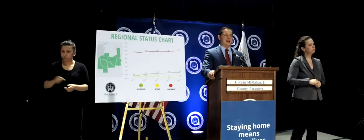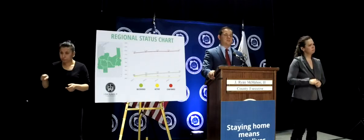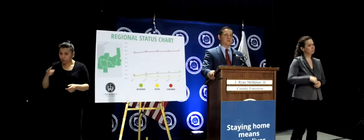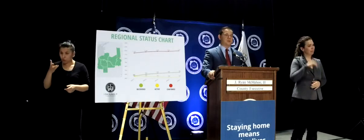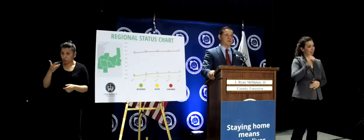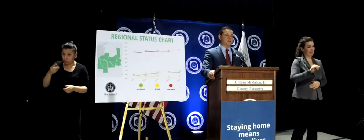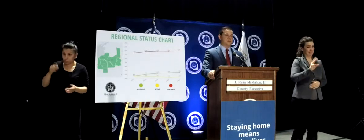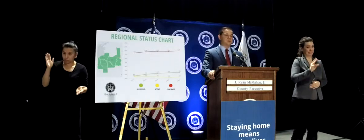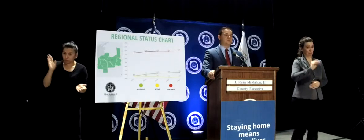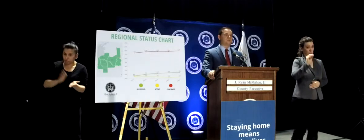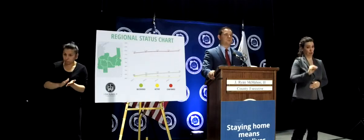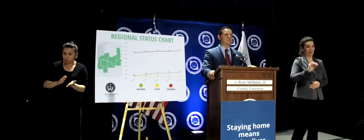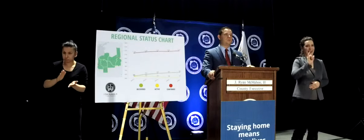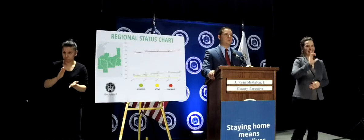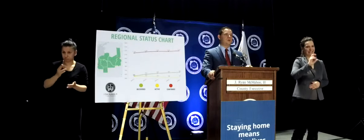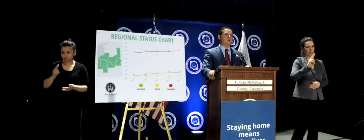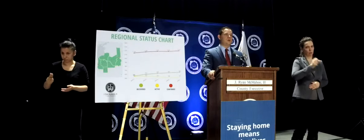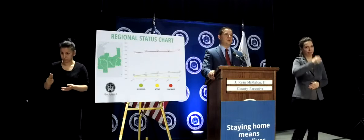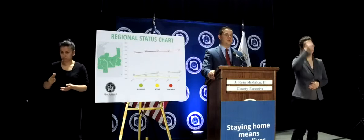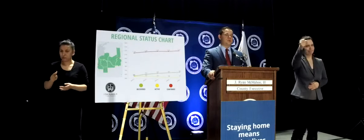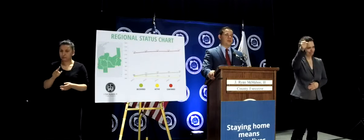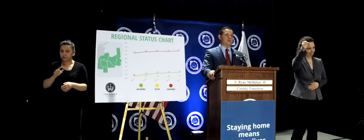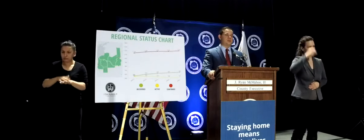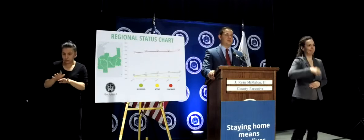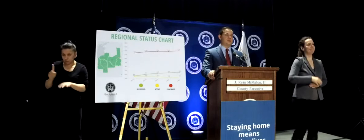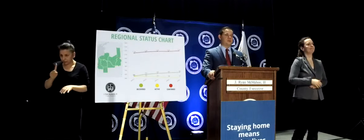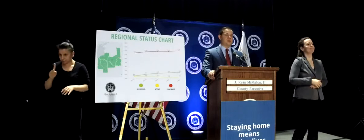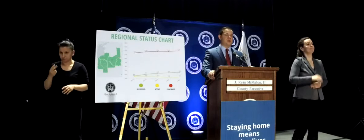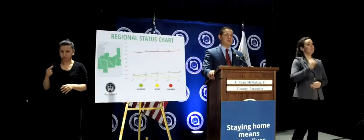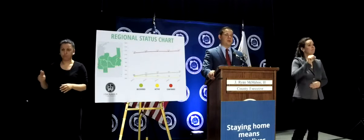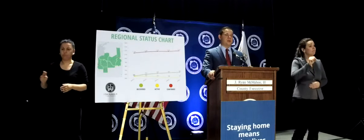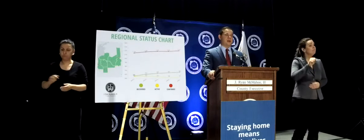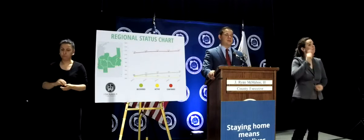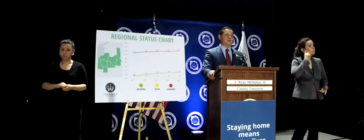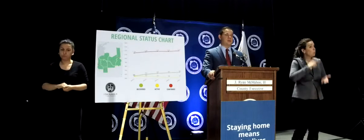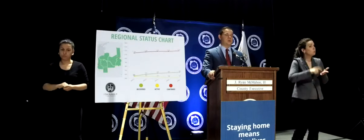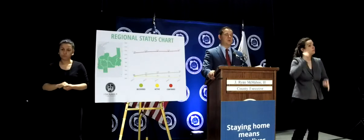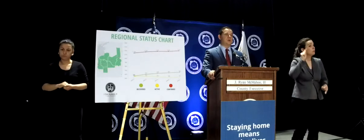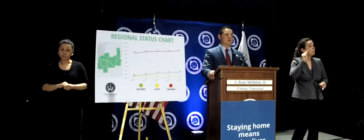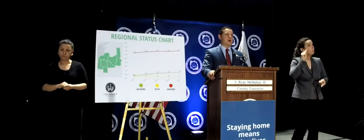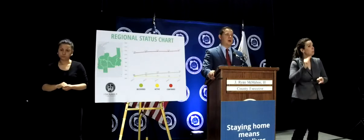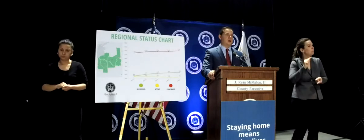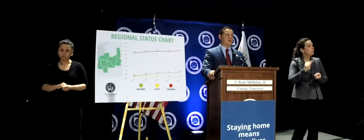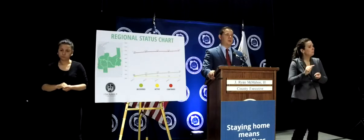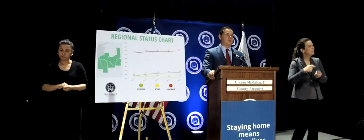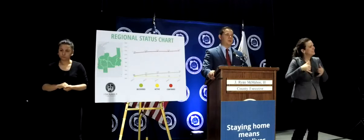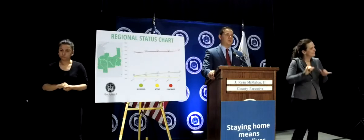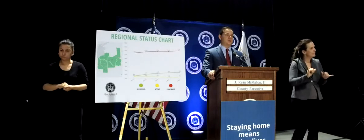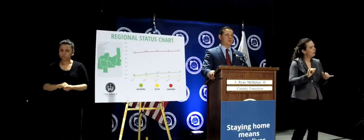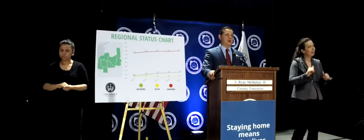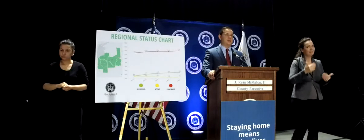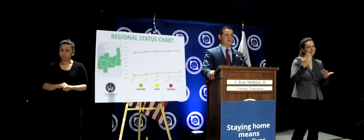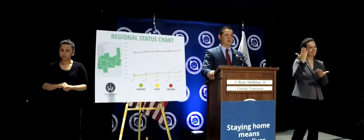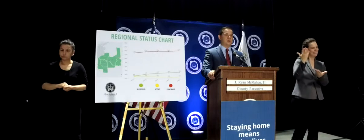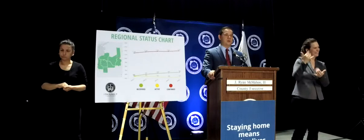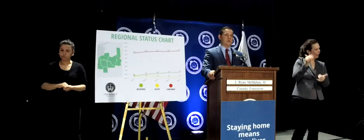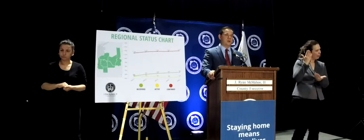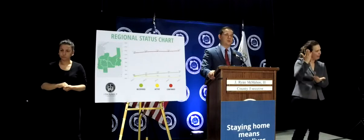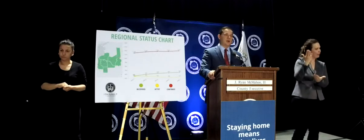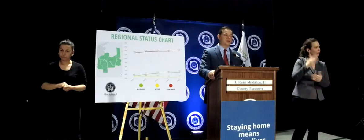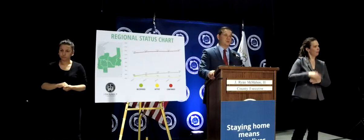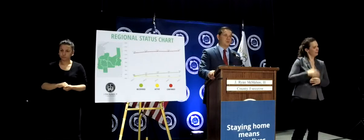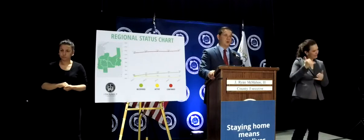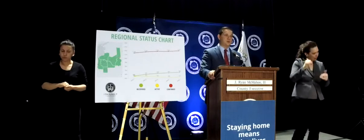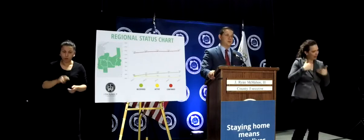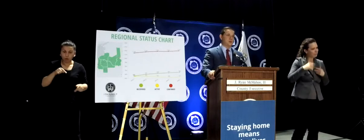comes to our hospitalizations, the percentage of individuals that are going into the ICU. These are trends that are going in the